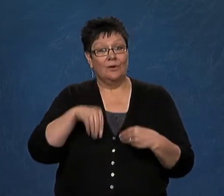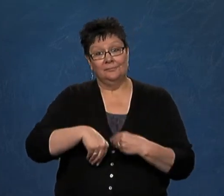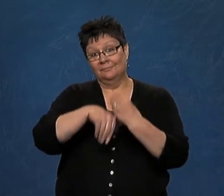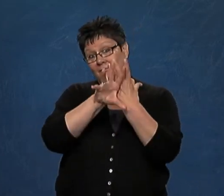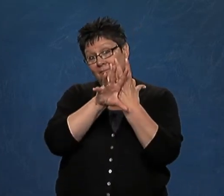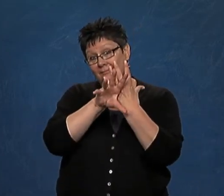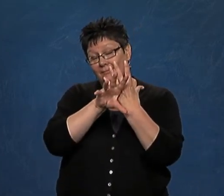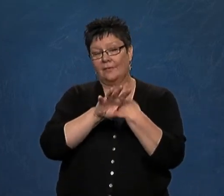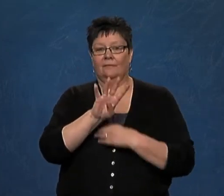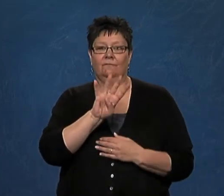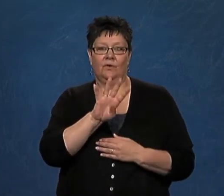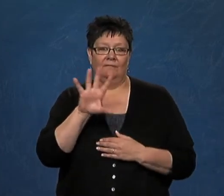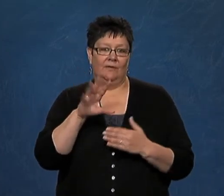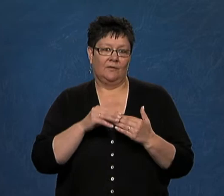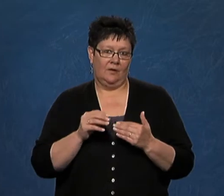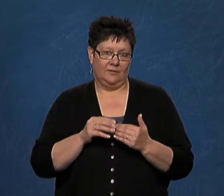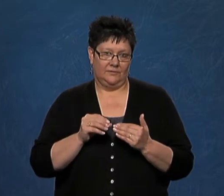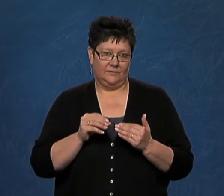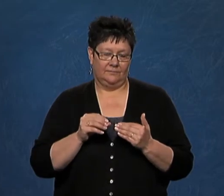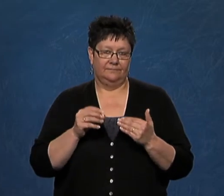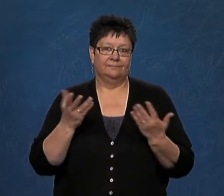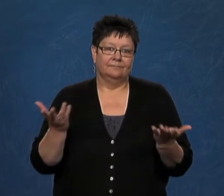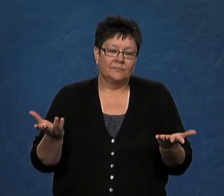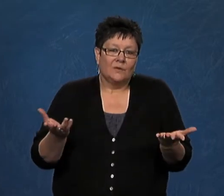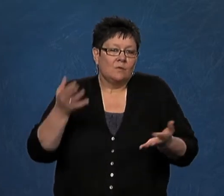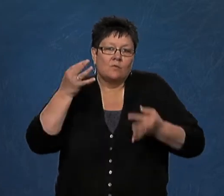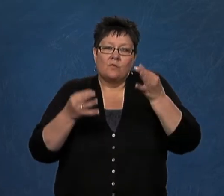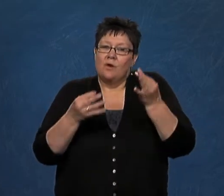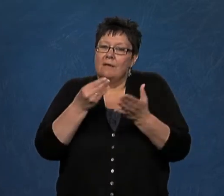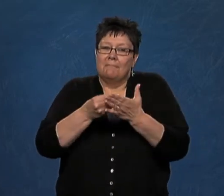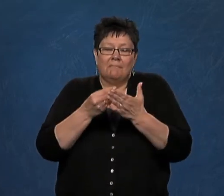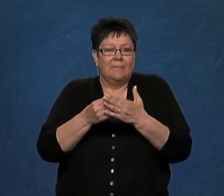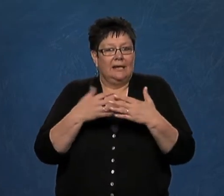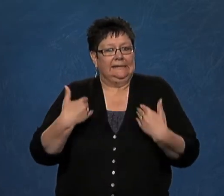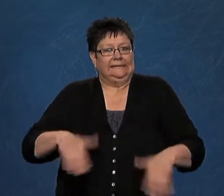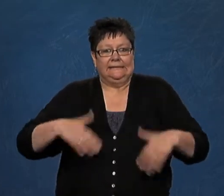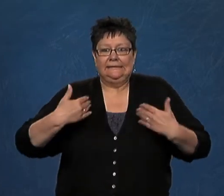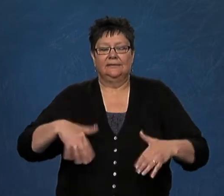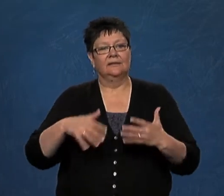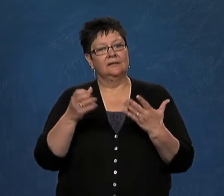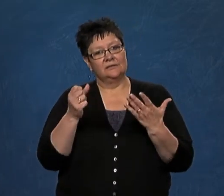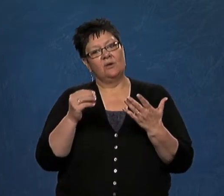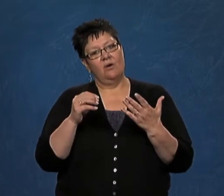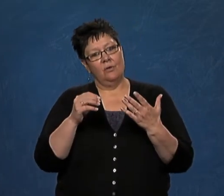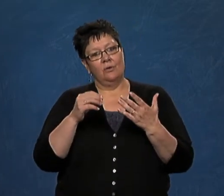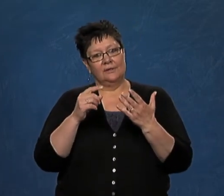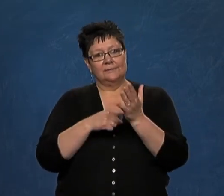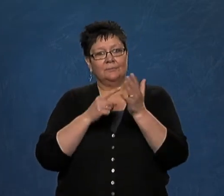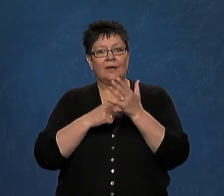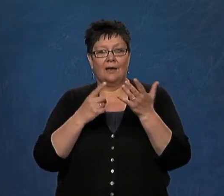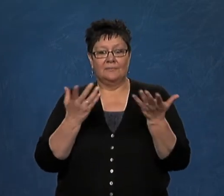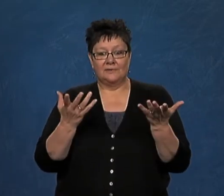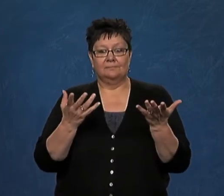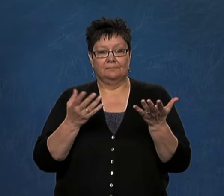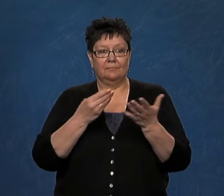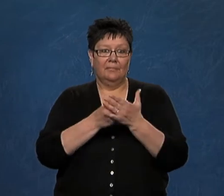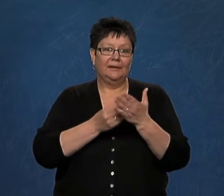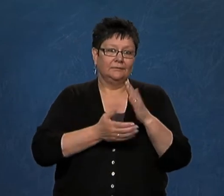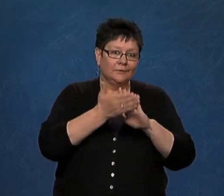They didn't actually bring him, and it only cost $45 to actually do this through video conferencing. So